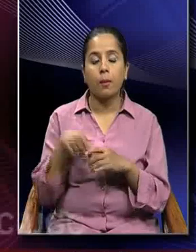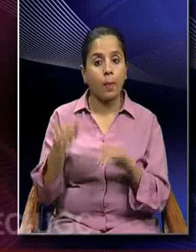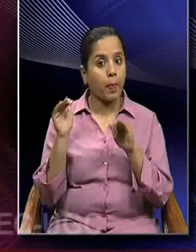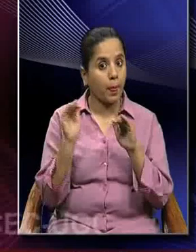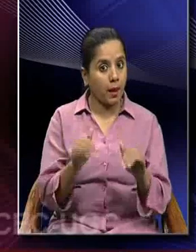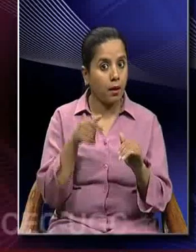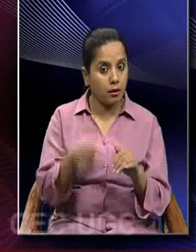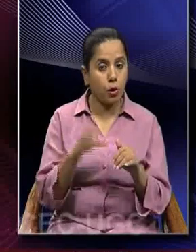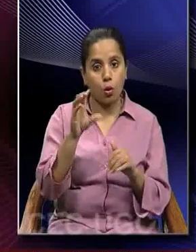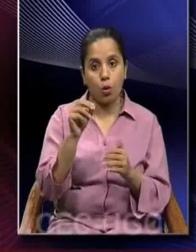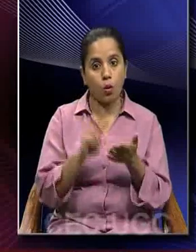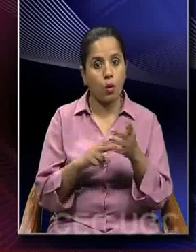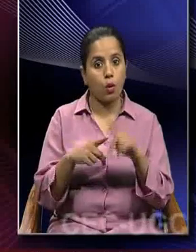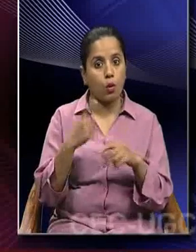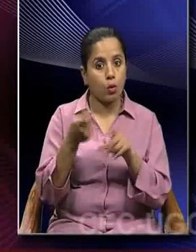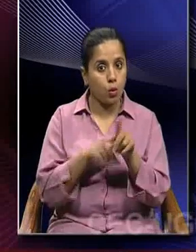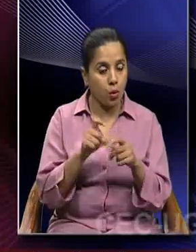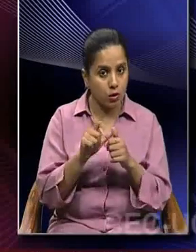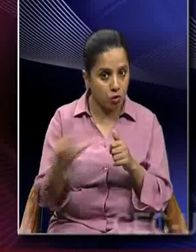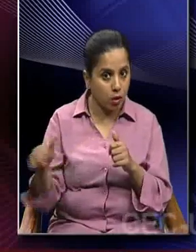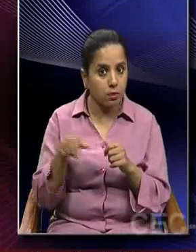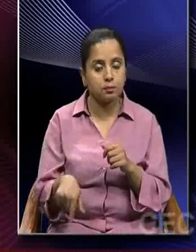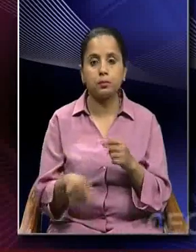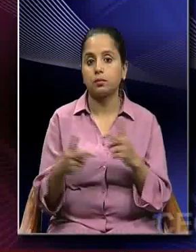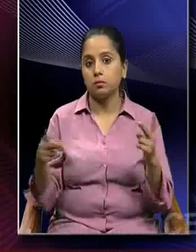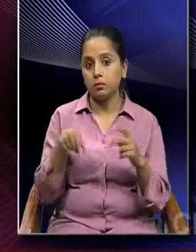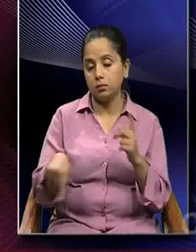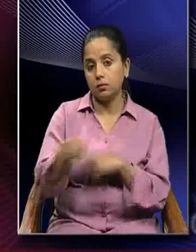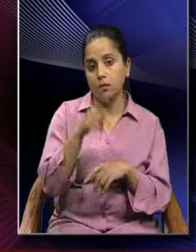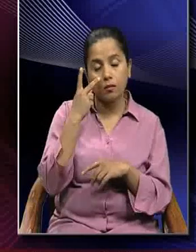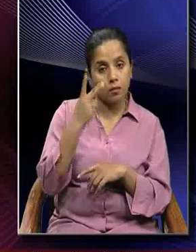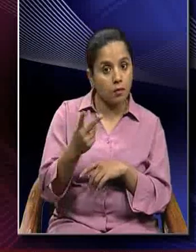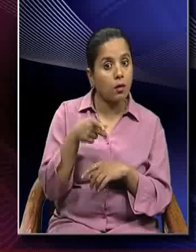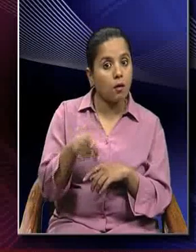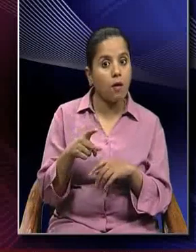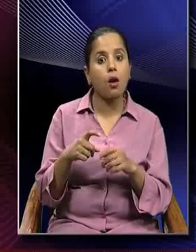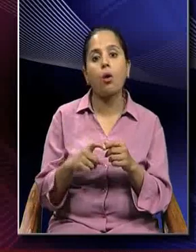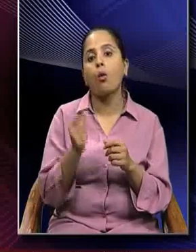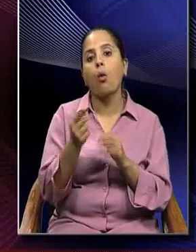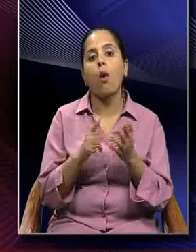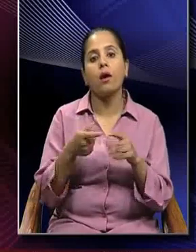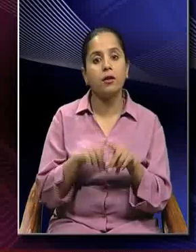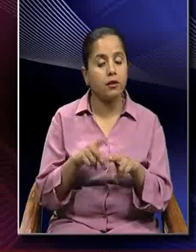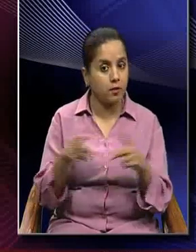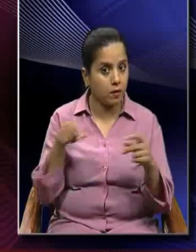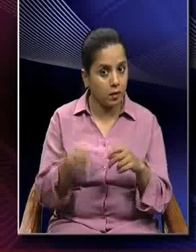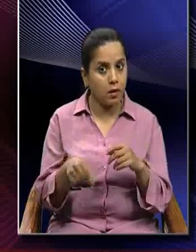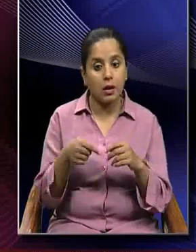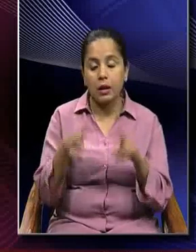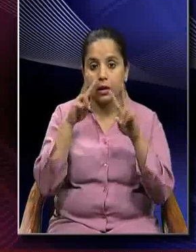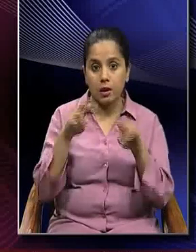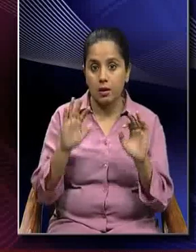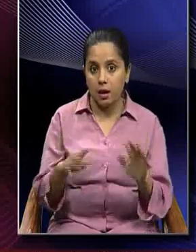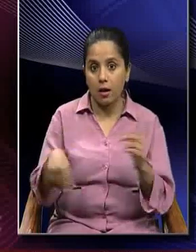the ontological claim of objectivity to which the quantitative researchers adhere, these